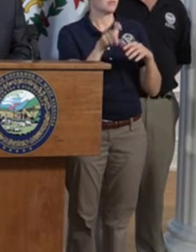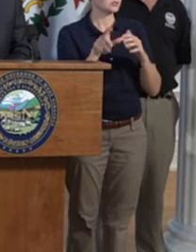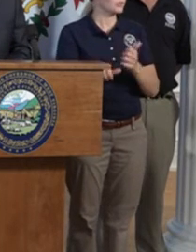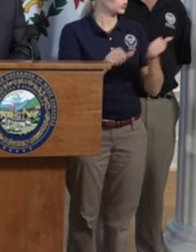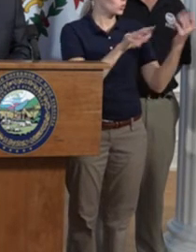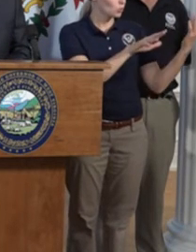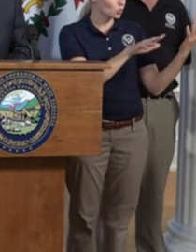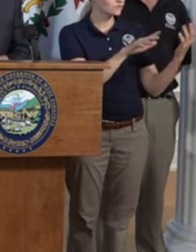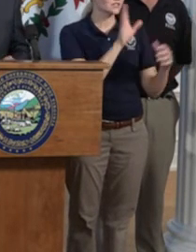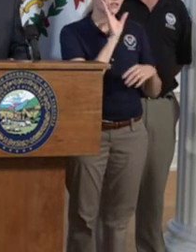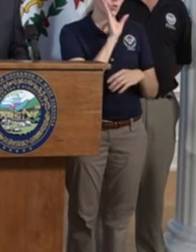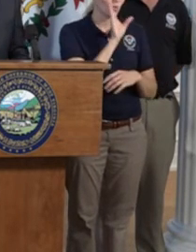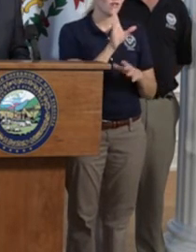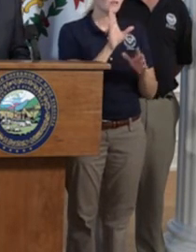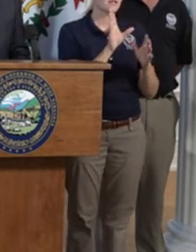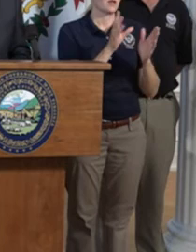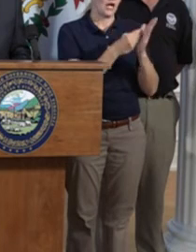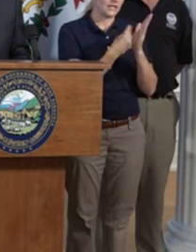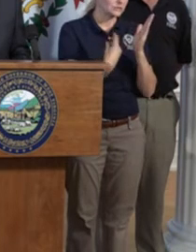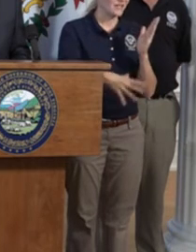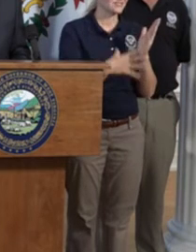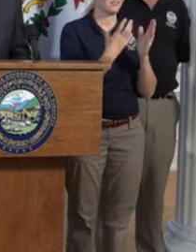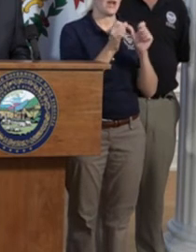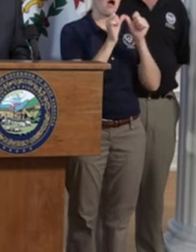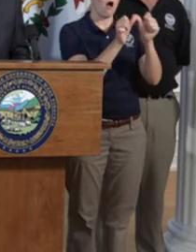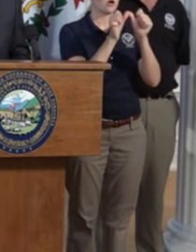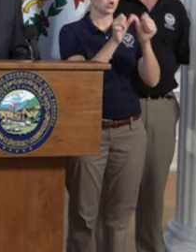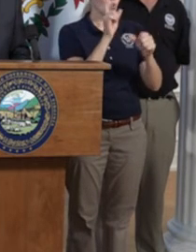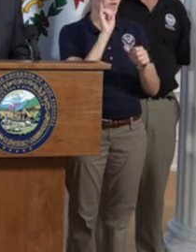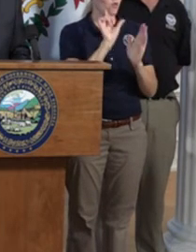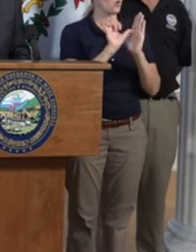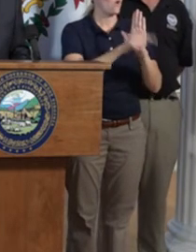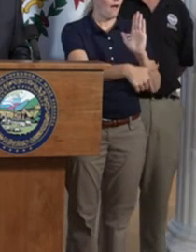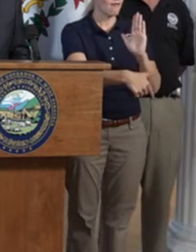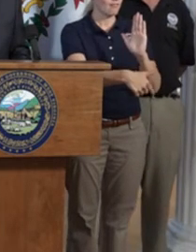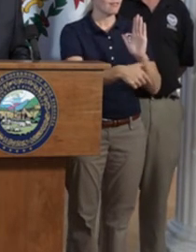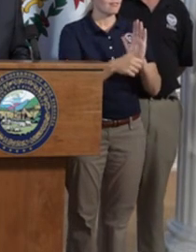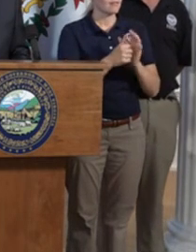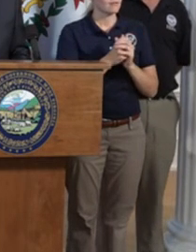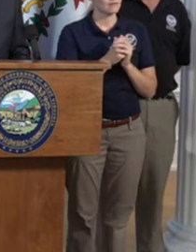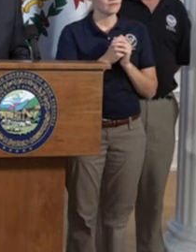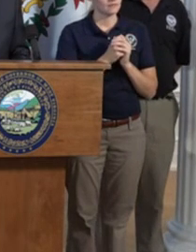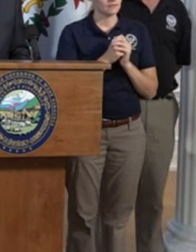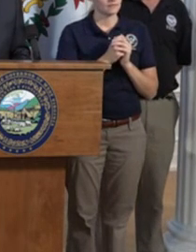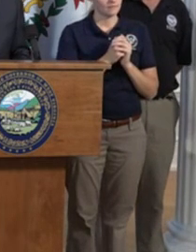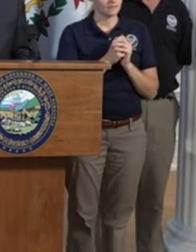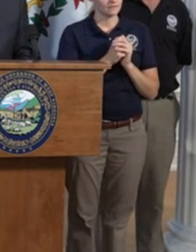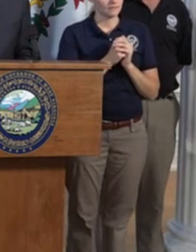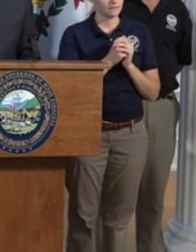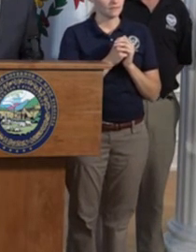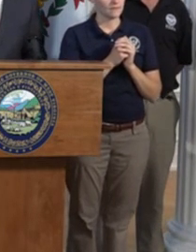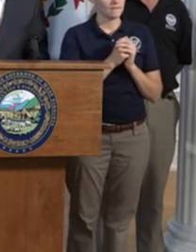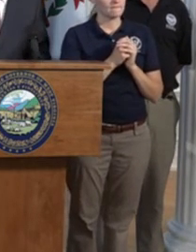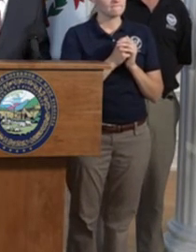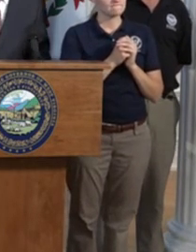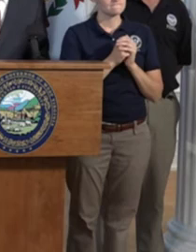will be an expensive and ongoing for some time to handle all the cleanup of this event.